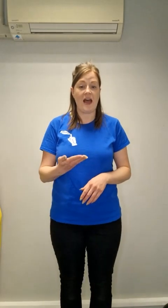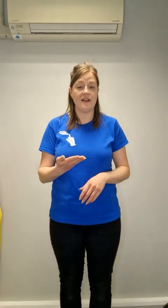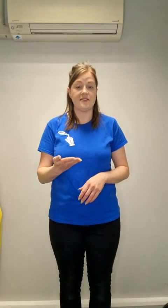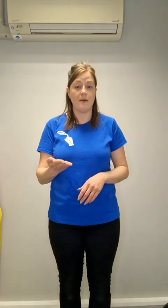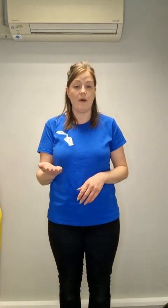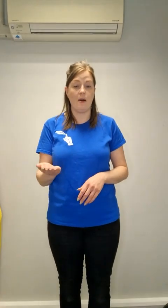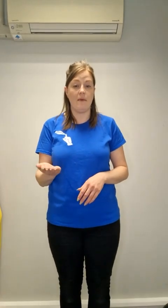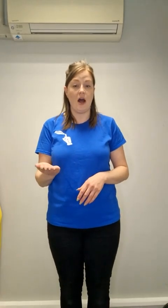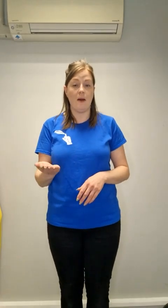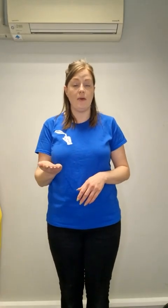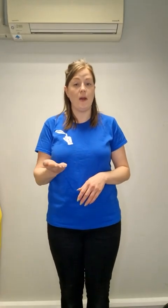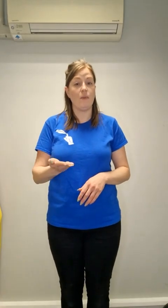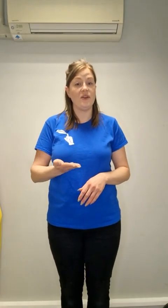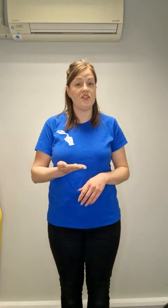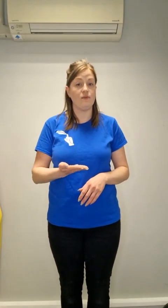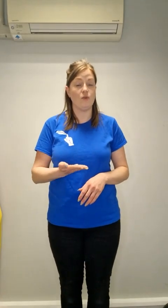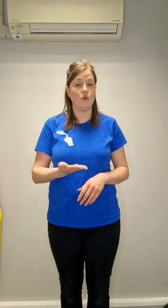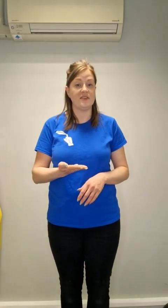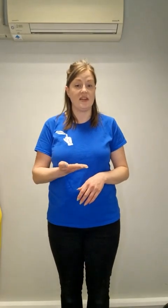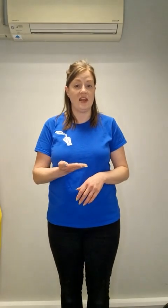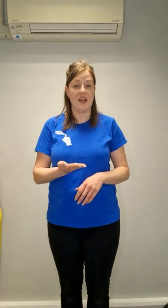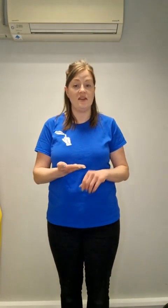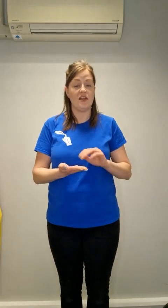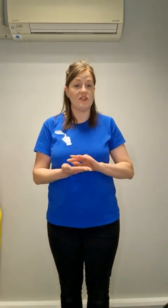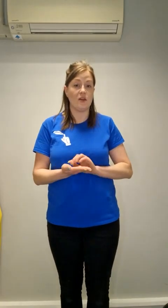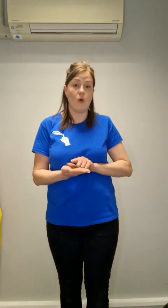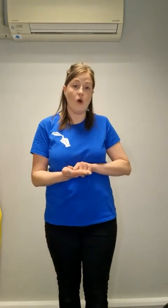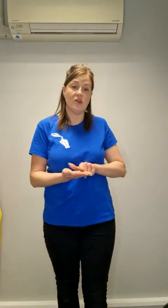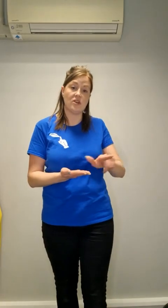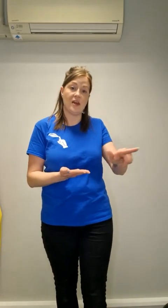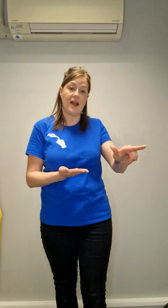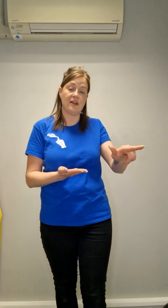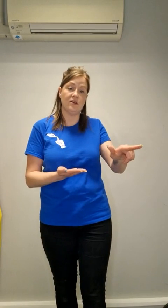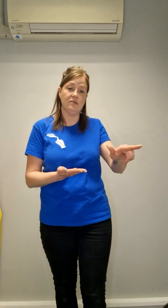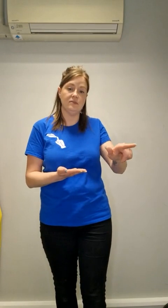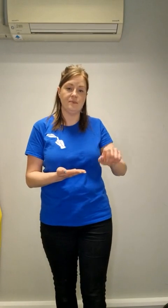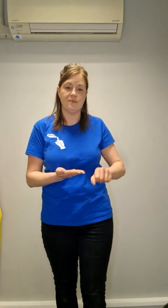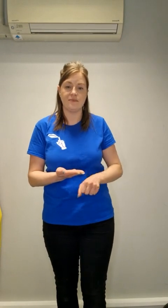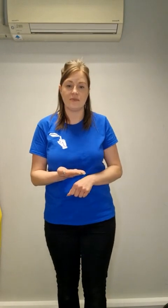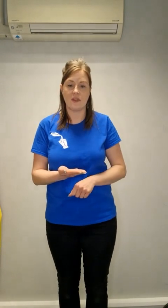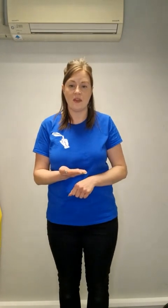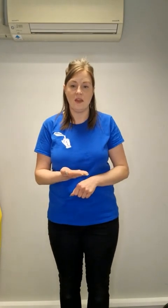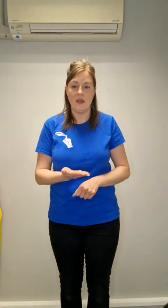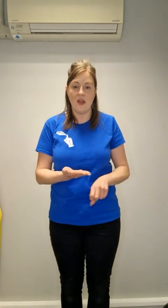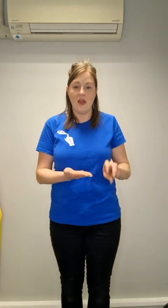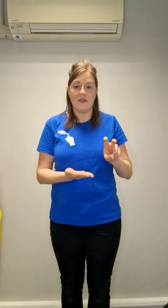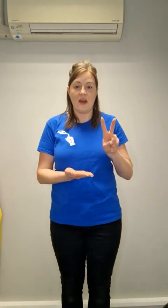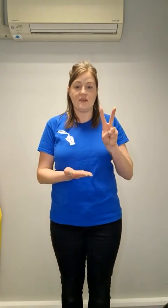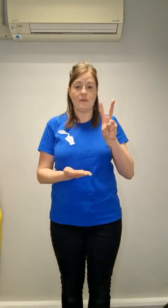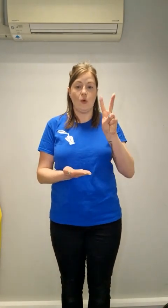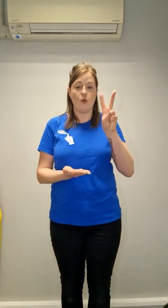hand, palm up, pointing forwards and in, so on a diagonal. Then our